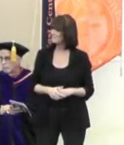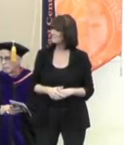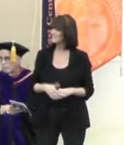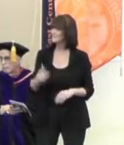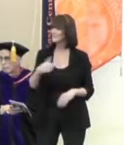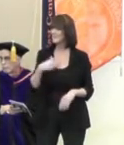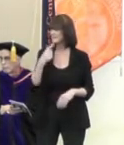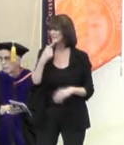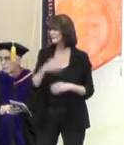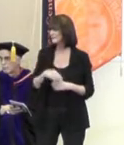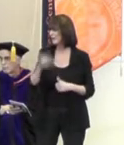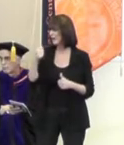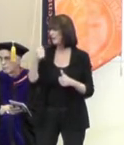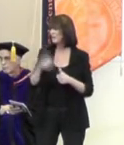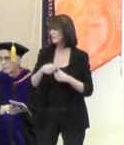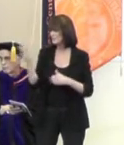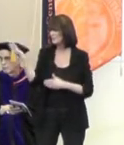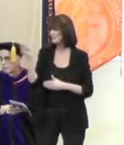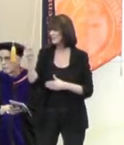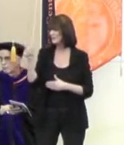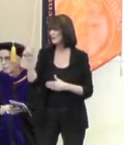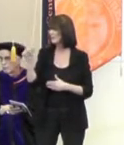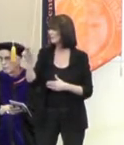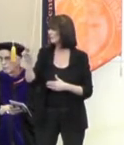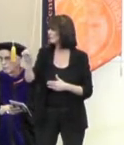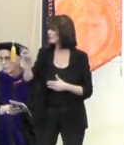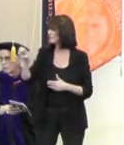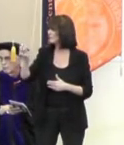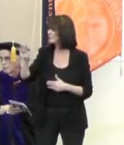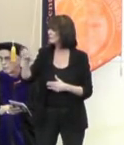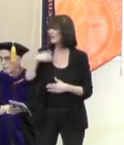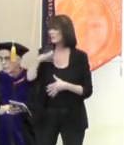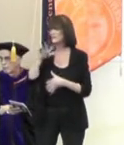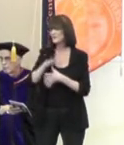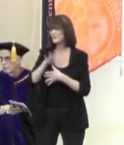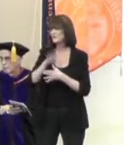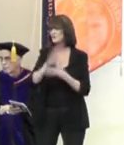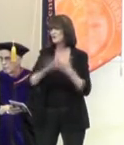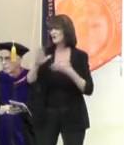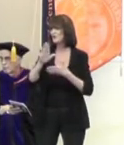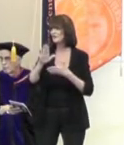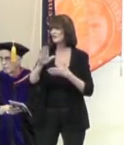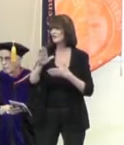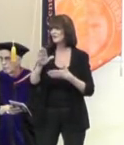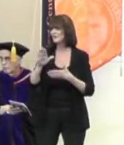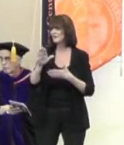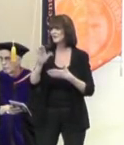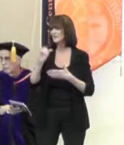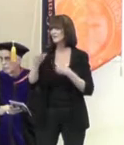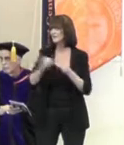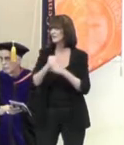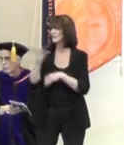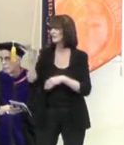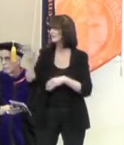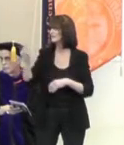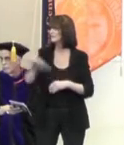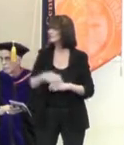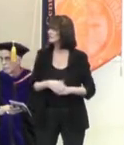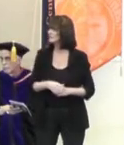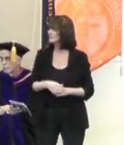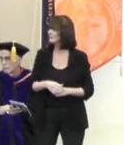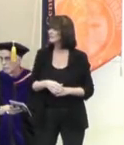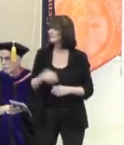And I said, I remember speaking in plain view. I was a senior in college, 1950 here. In